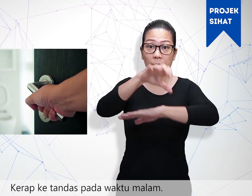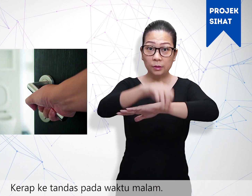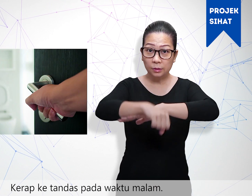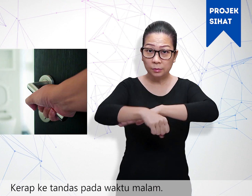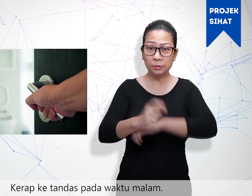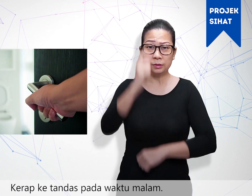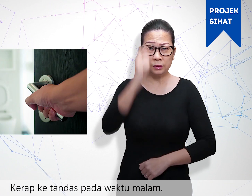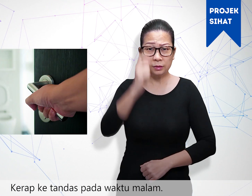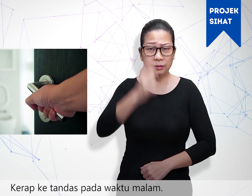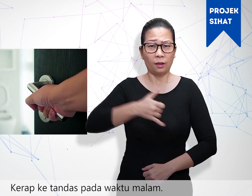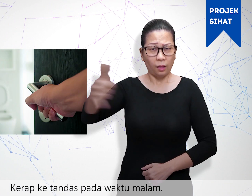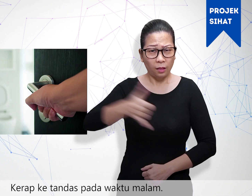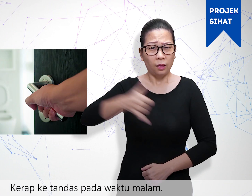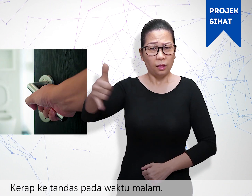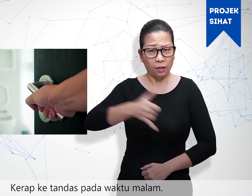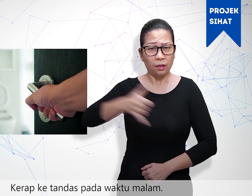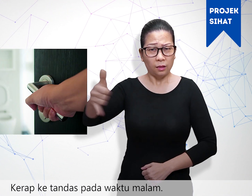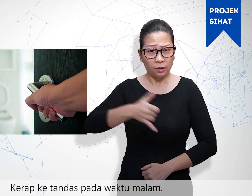Going to the toilet frequently at night.